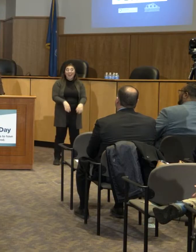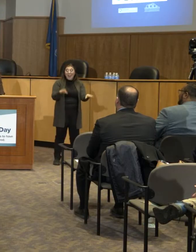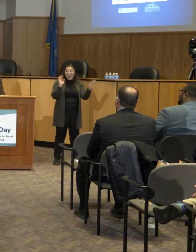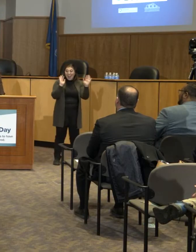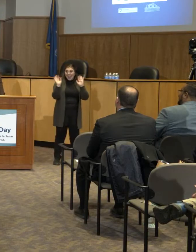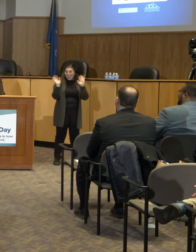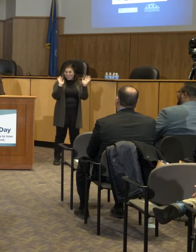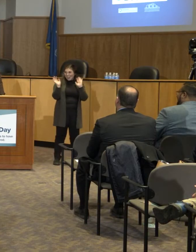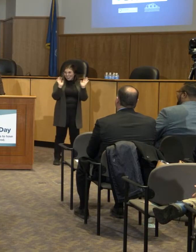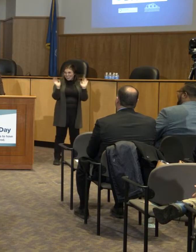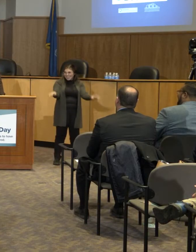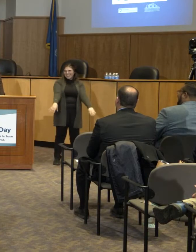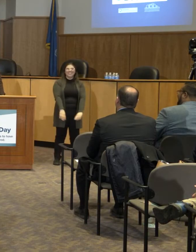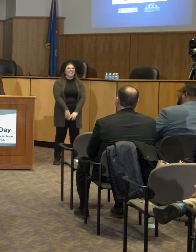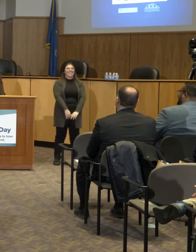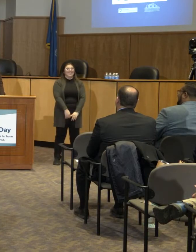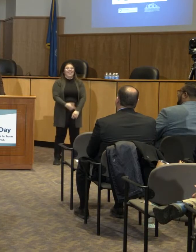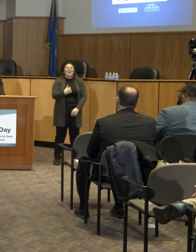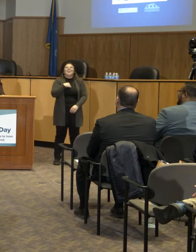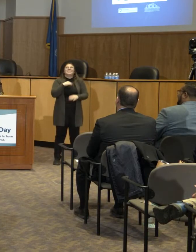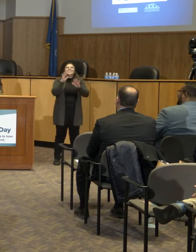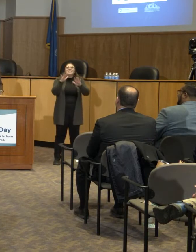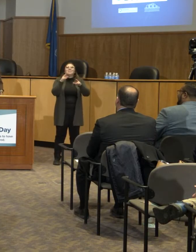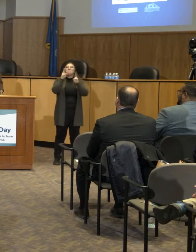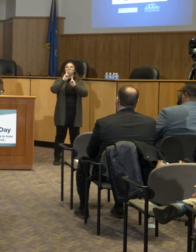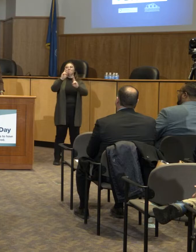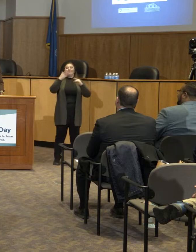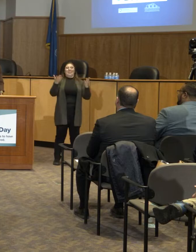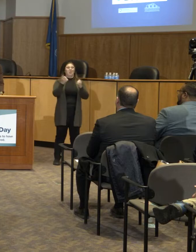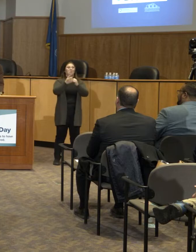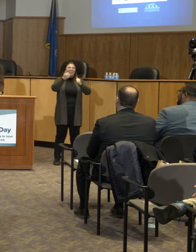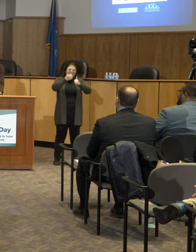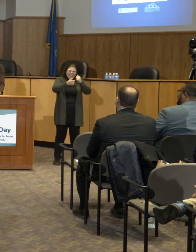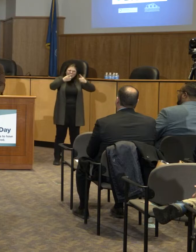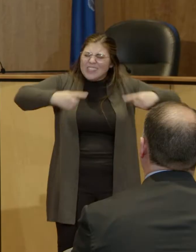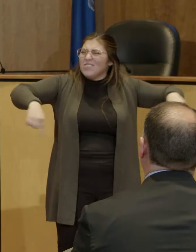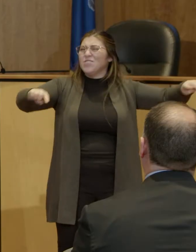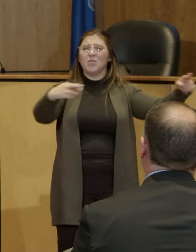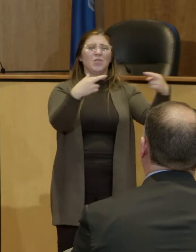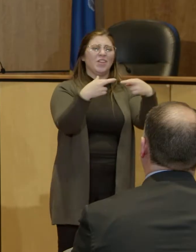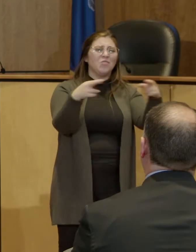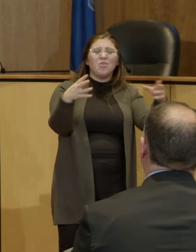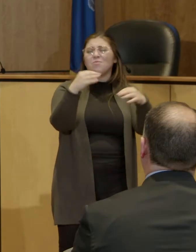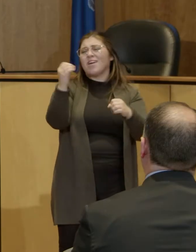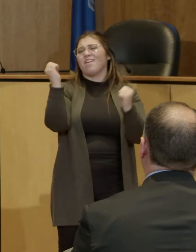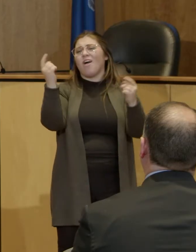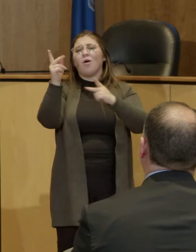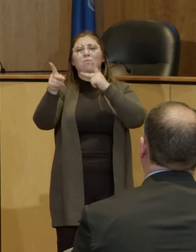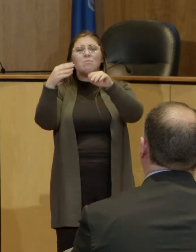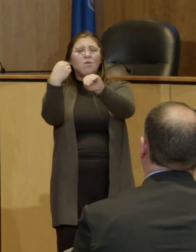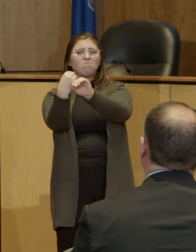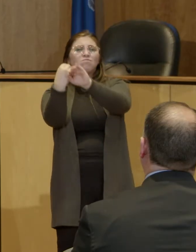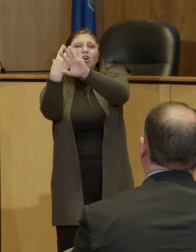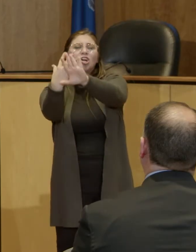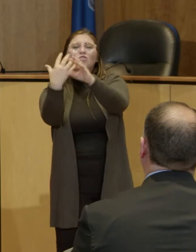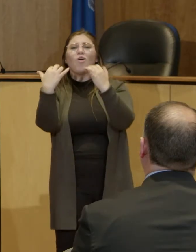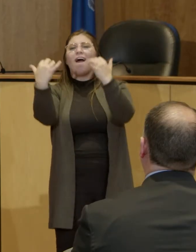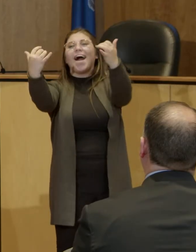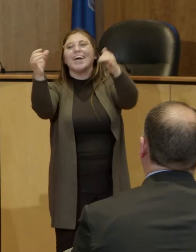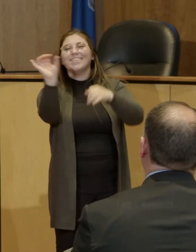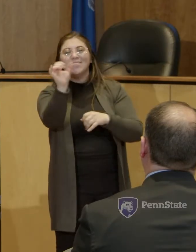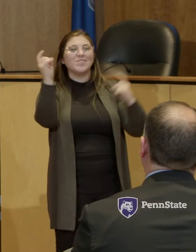Hello. It is such an honor to be here with each of you in the room and with those of you in the virtual